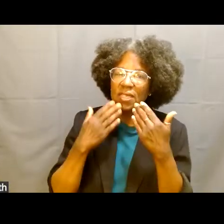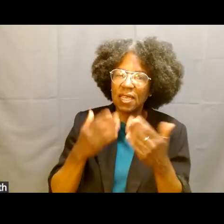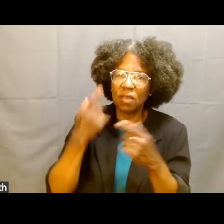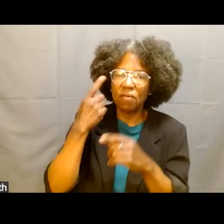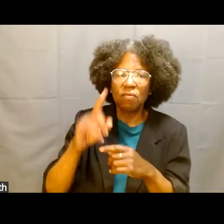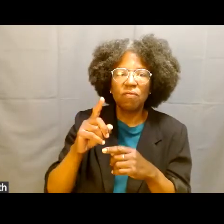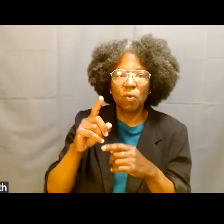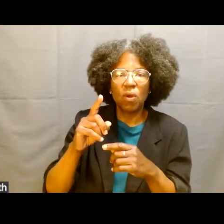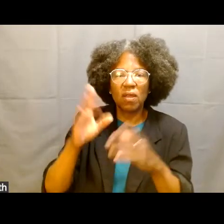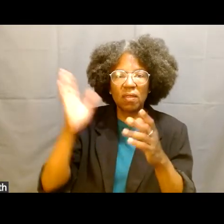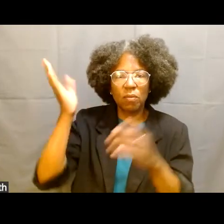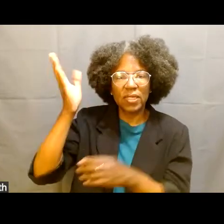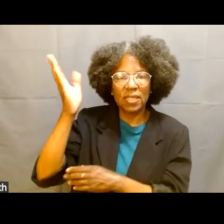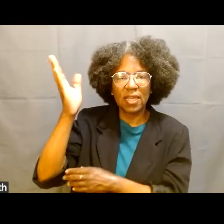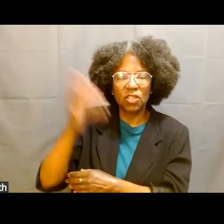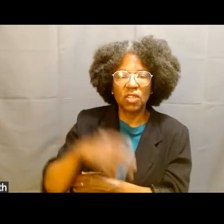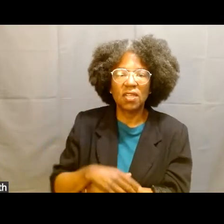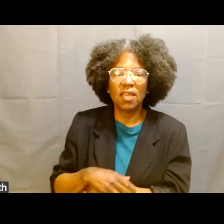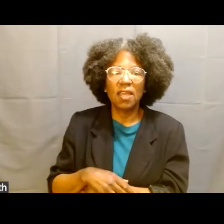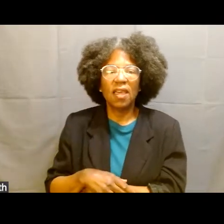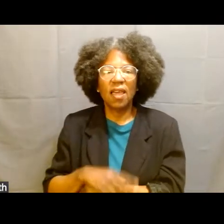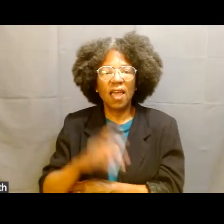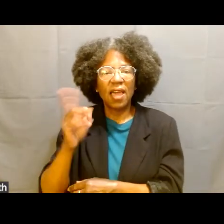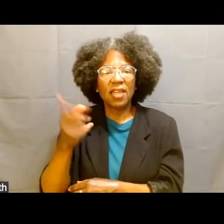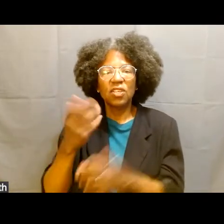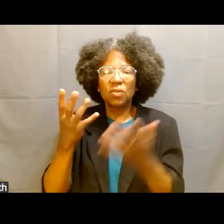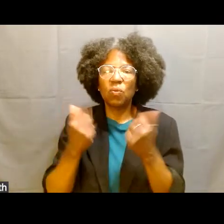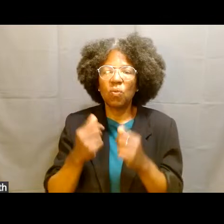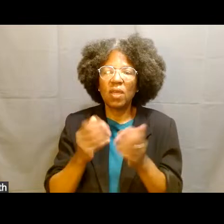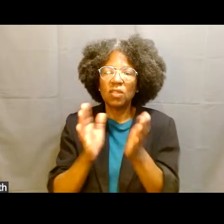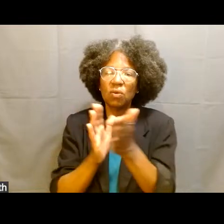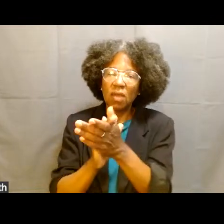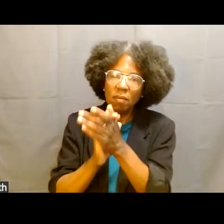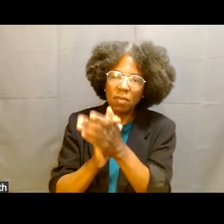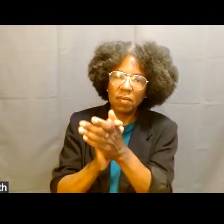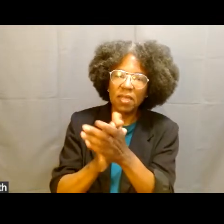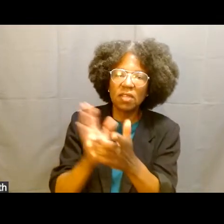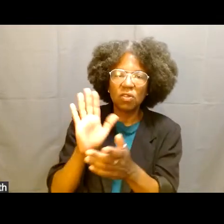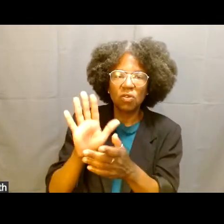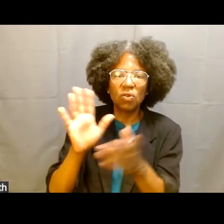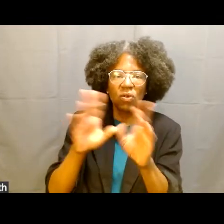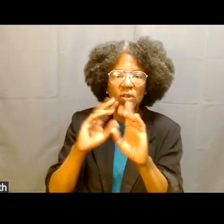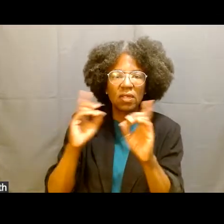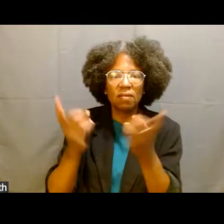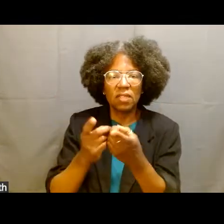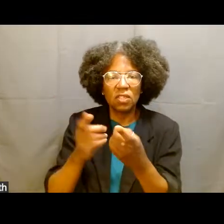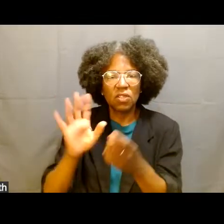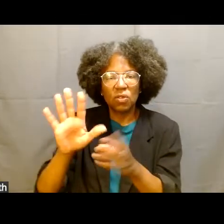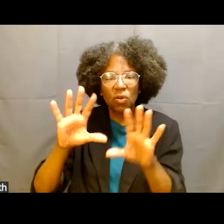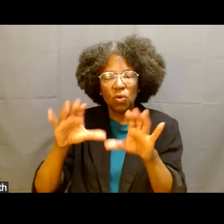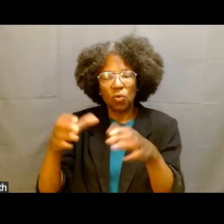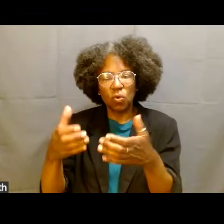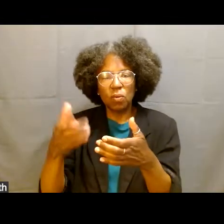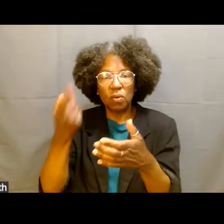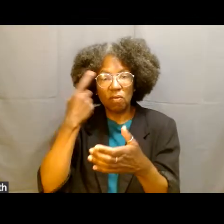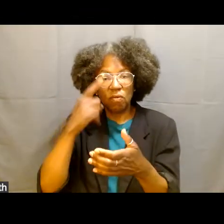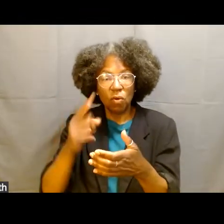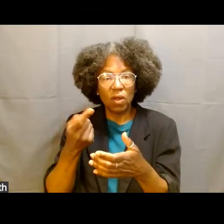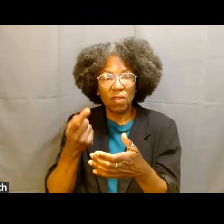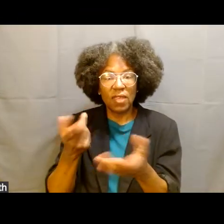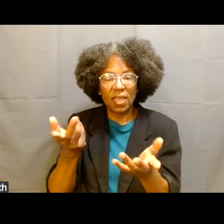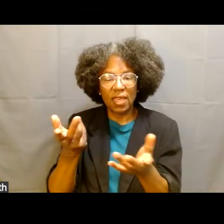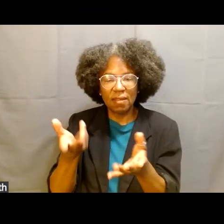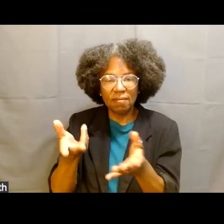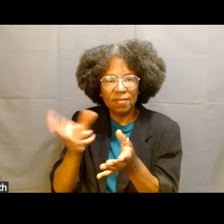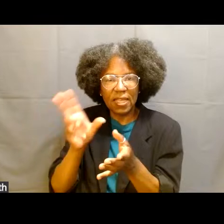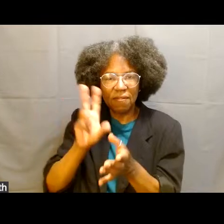just want to compliment your division, your group, for the vision and investment that you have. I mean, this has been ongoing,